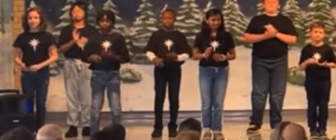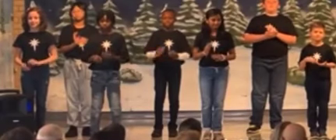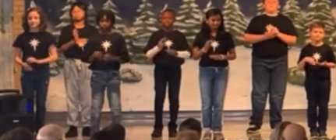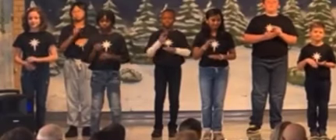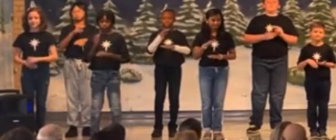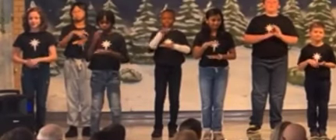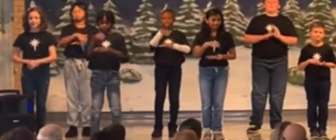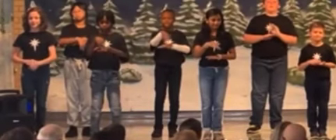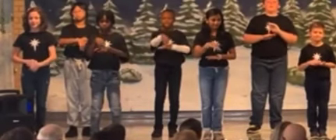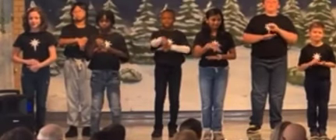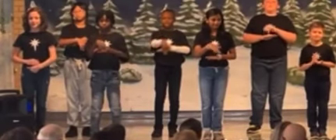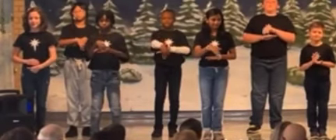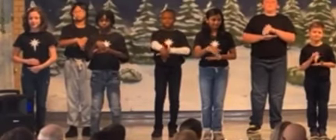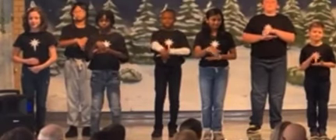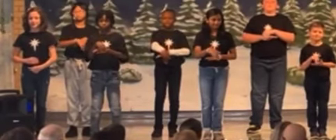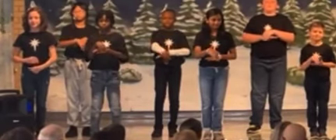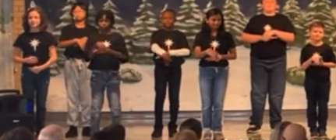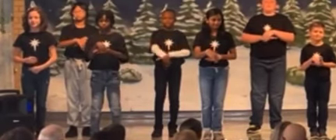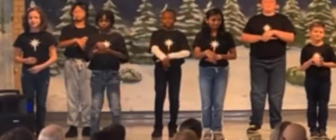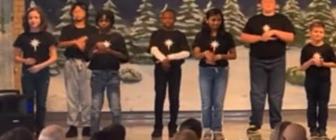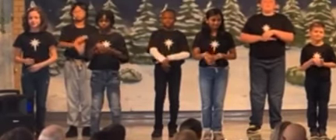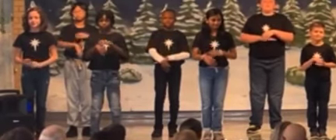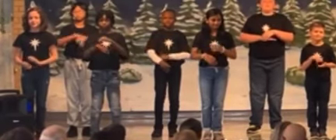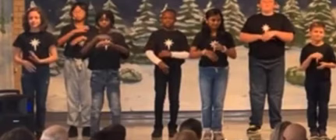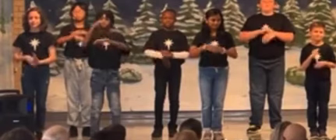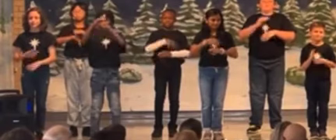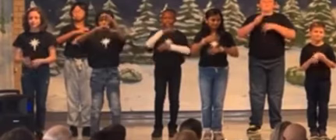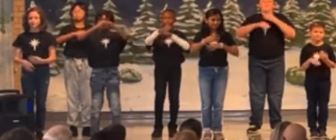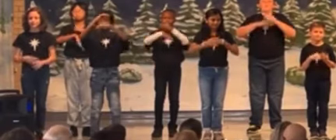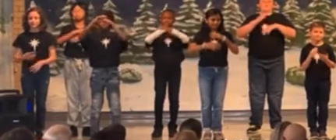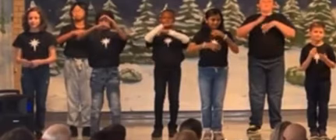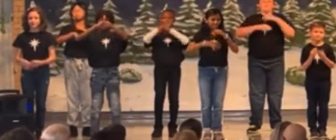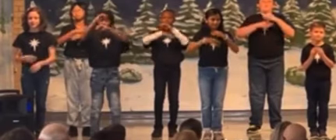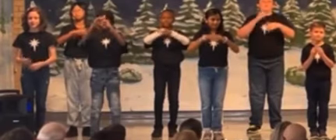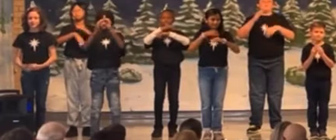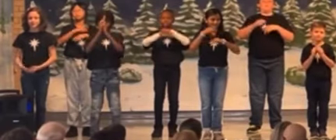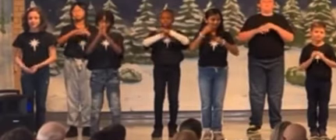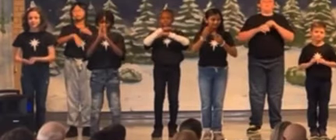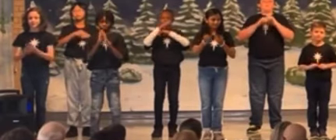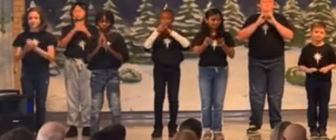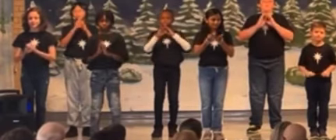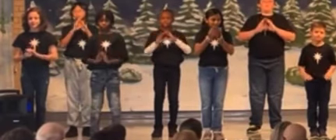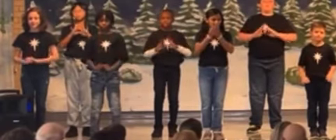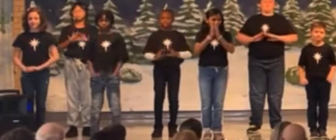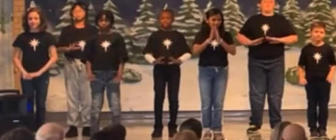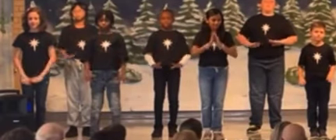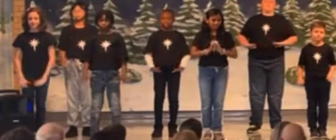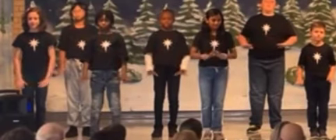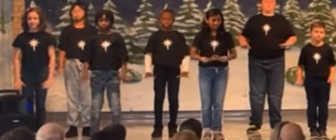night, all is calm,